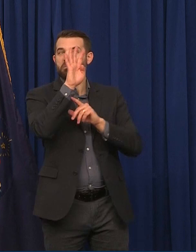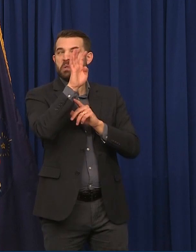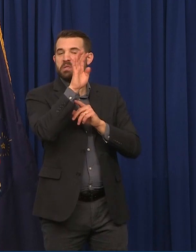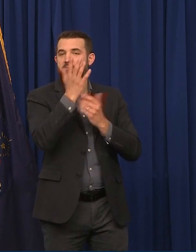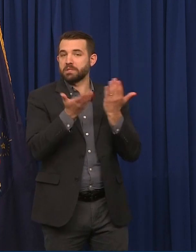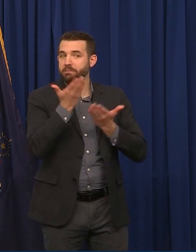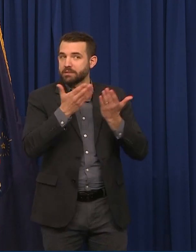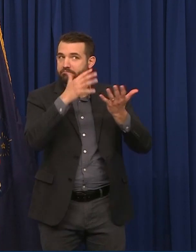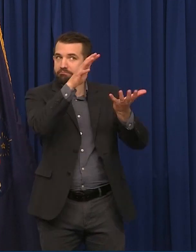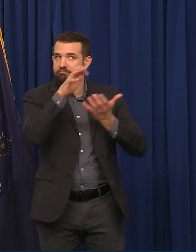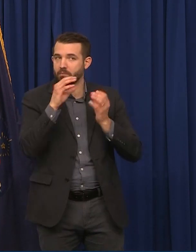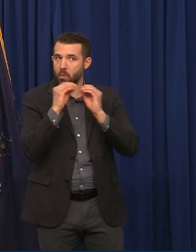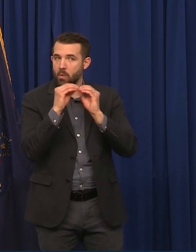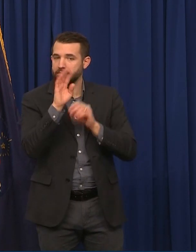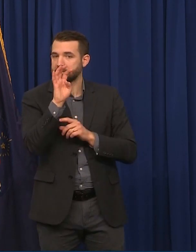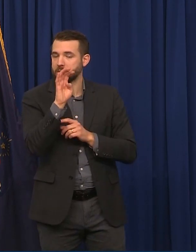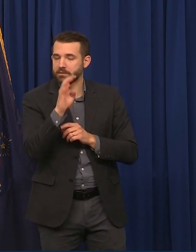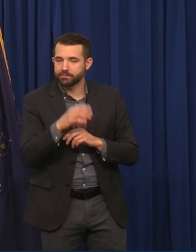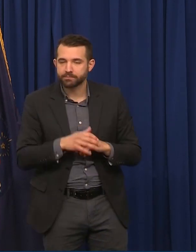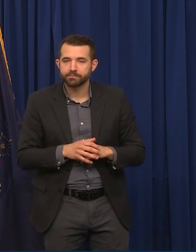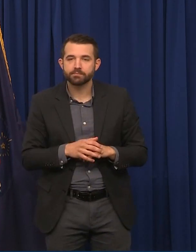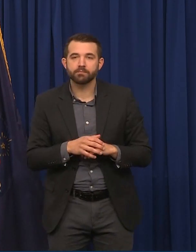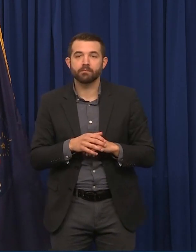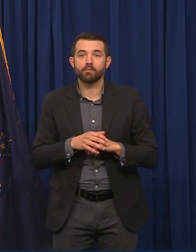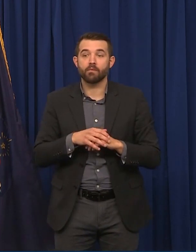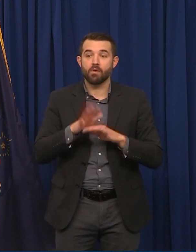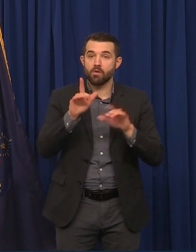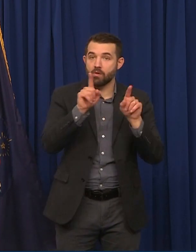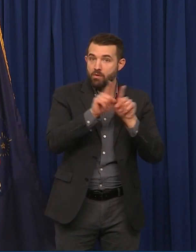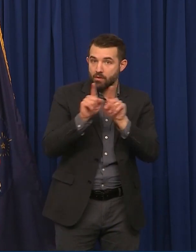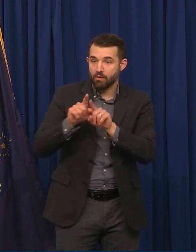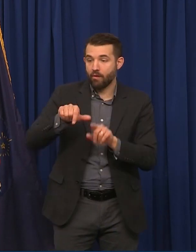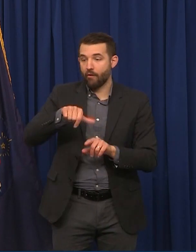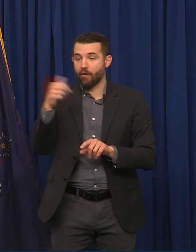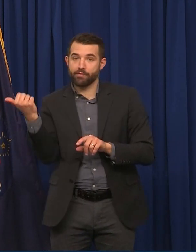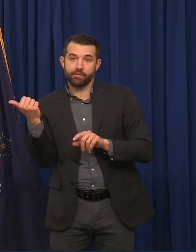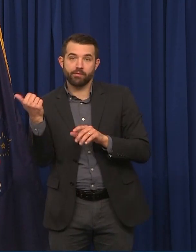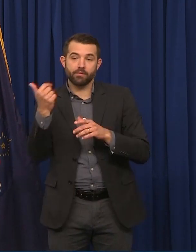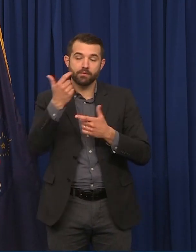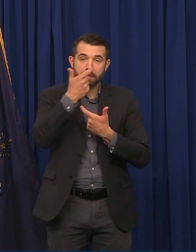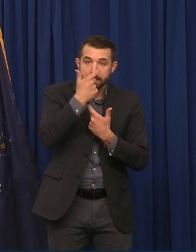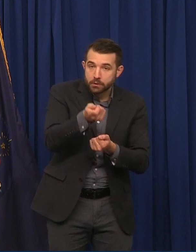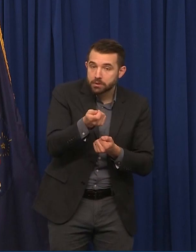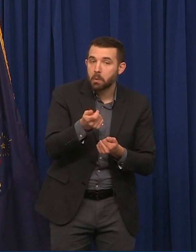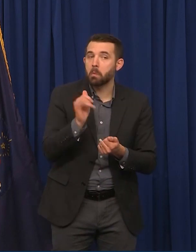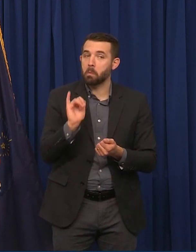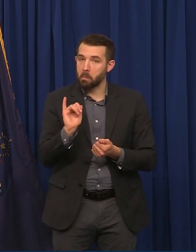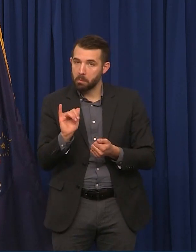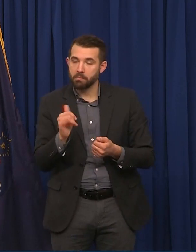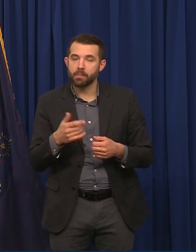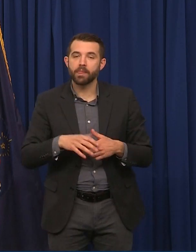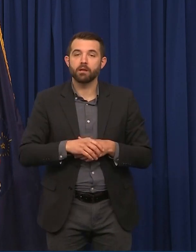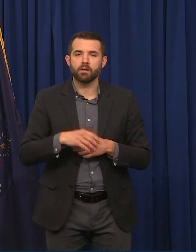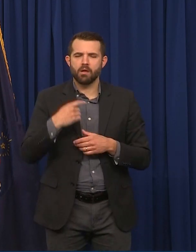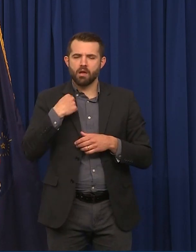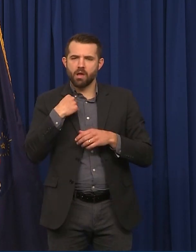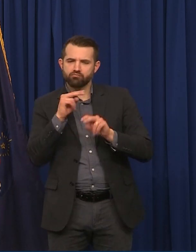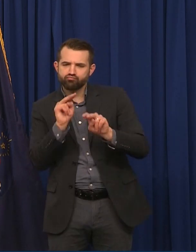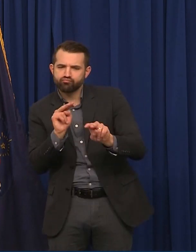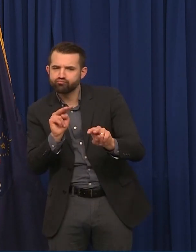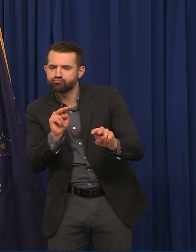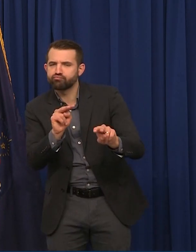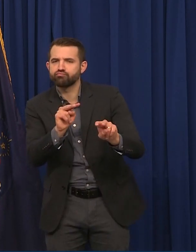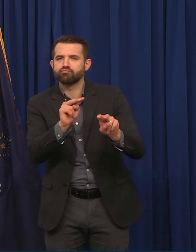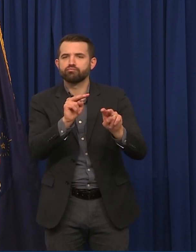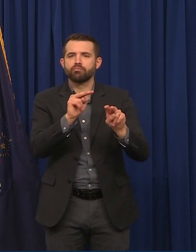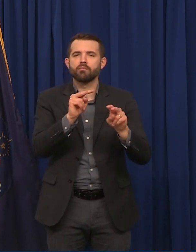other interesting finding of some of our modeling is that although there are a number of ICU beds across